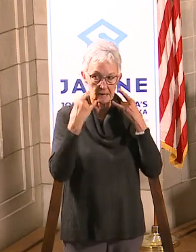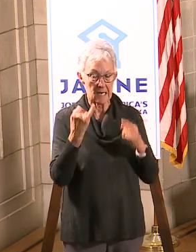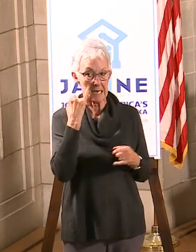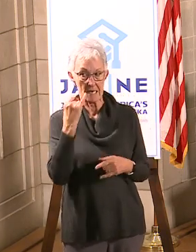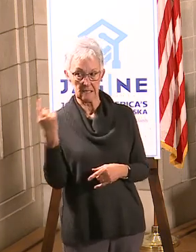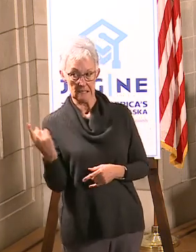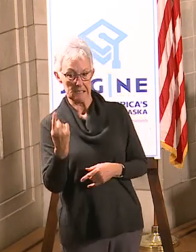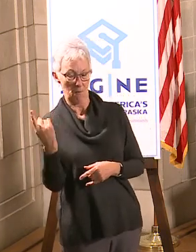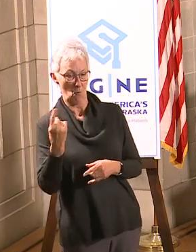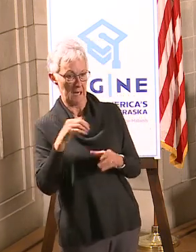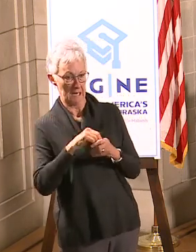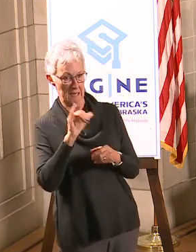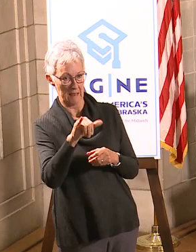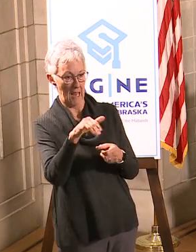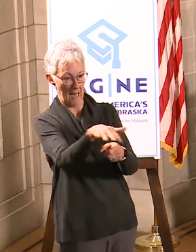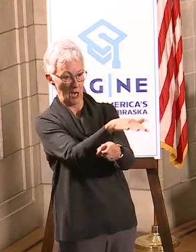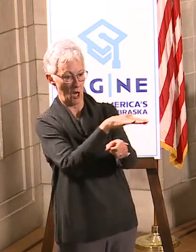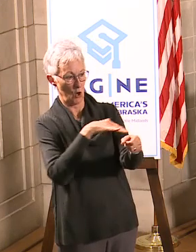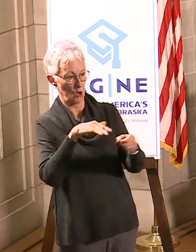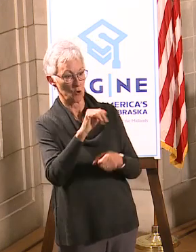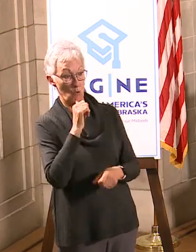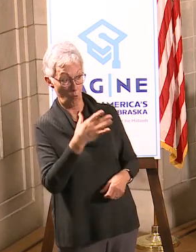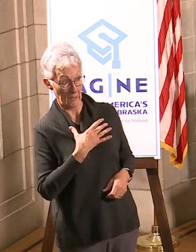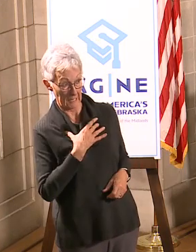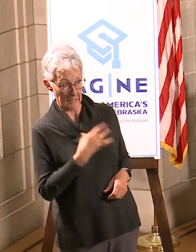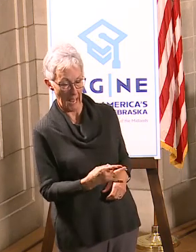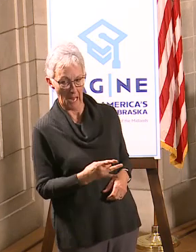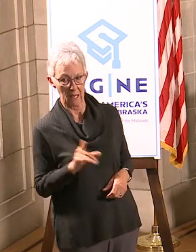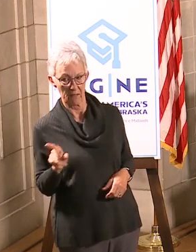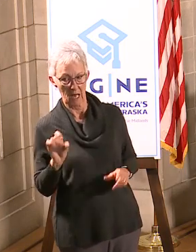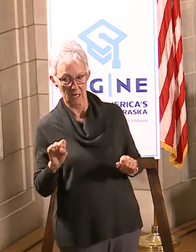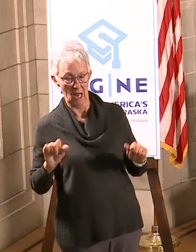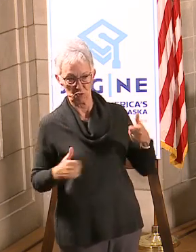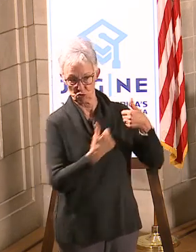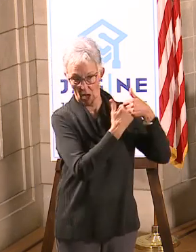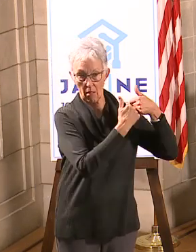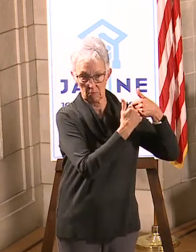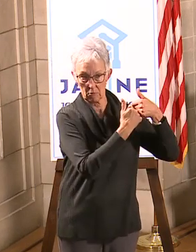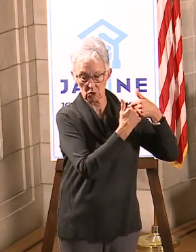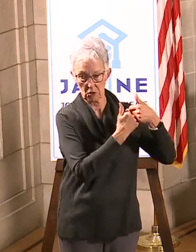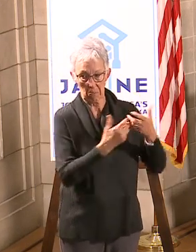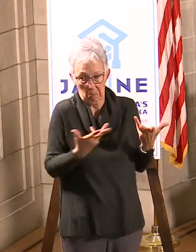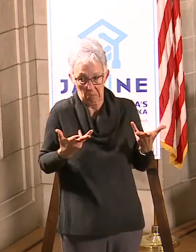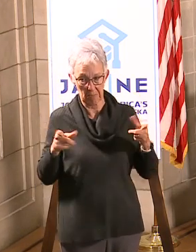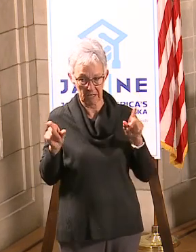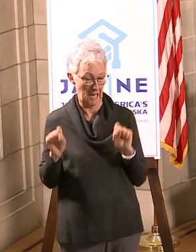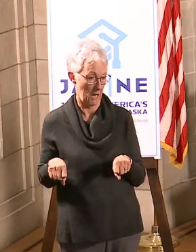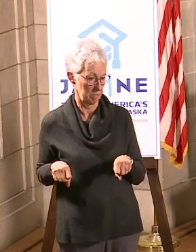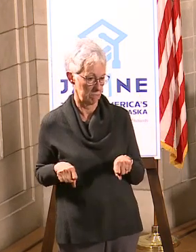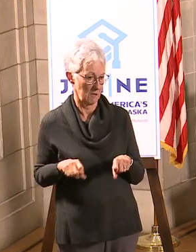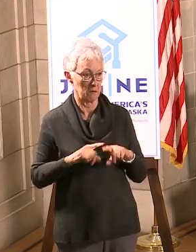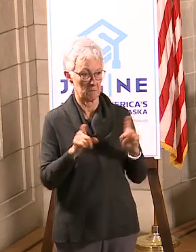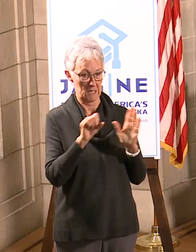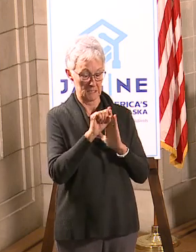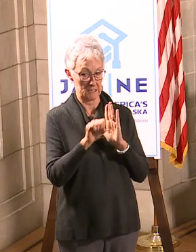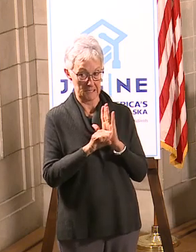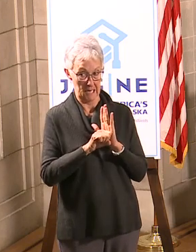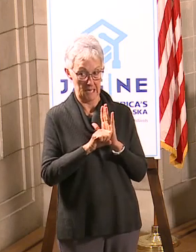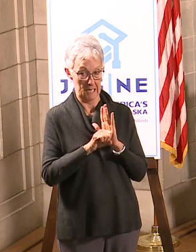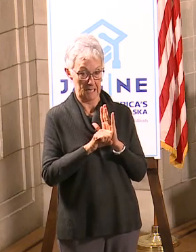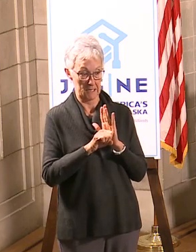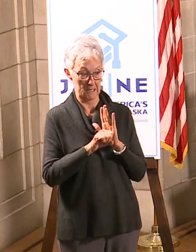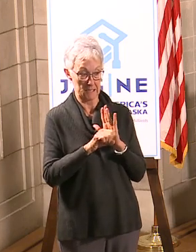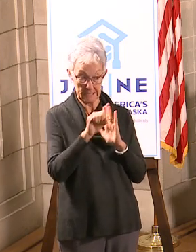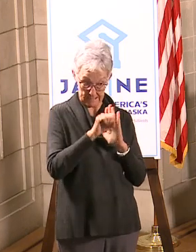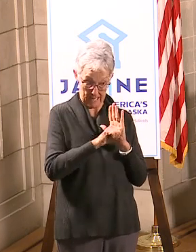got standing to be able to challenge that. That would be their prerogative to do so. But with regard to the state itself, again, if